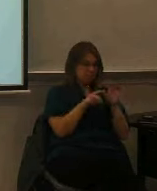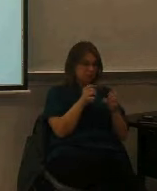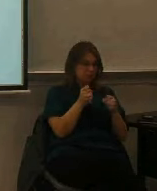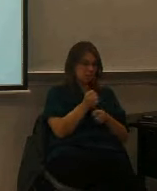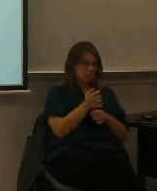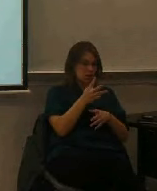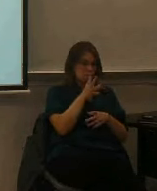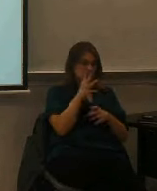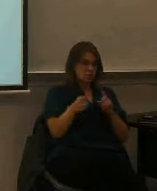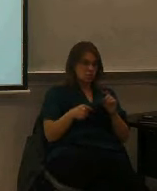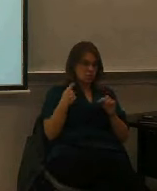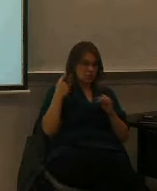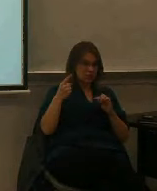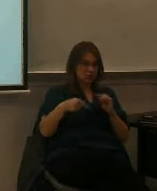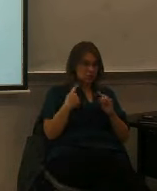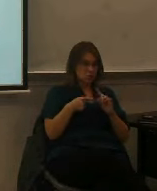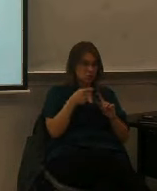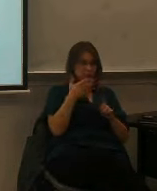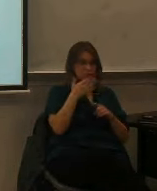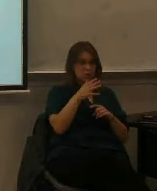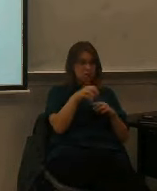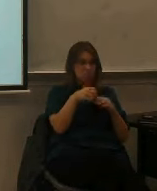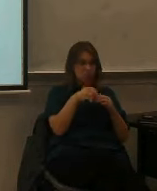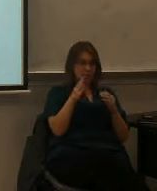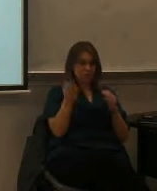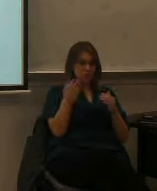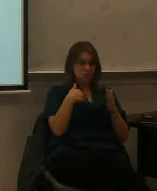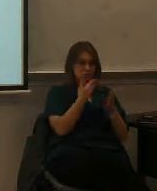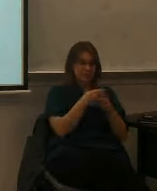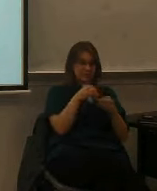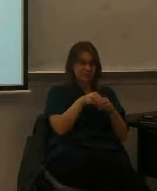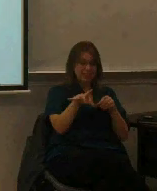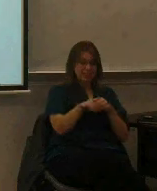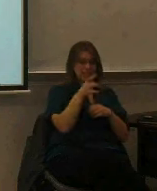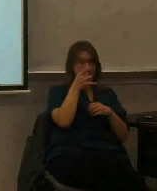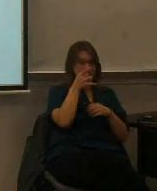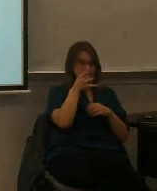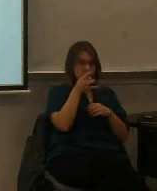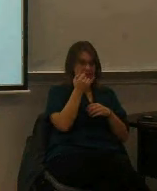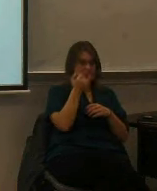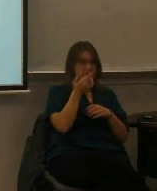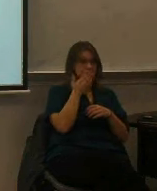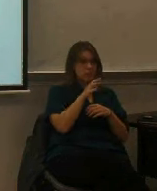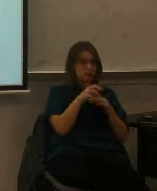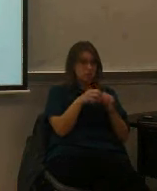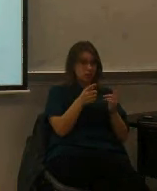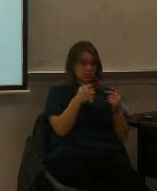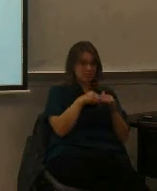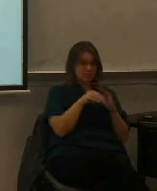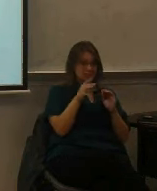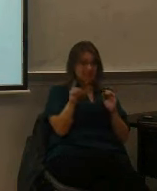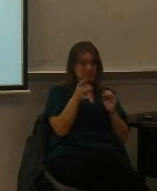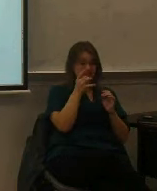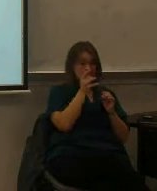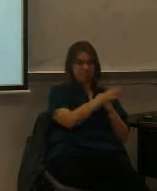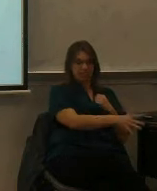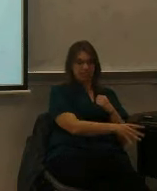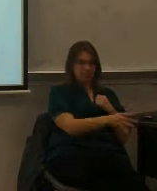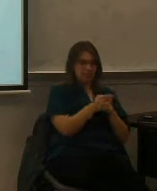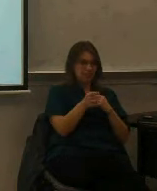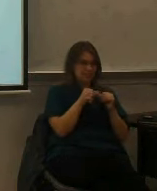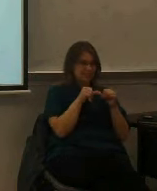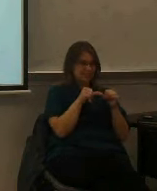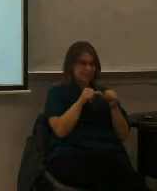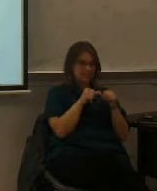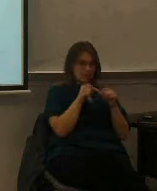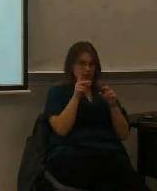the water to rotate, and then when a good particle comes in, it takes it. When the bad particle comes in, it spits it out. So it's